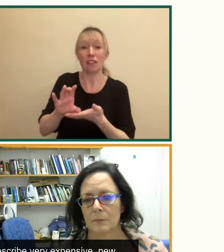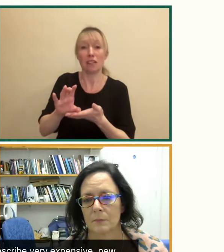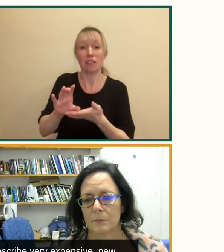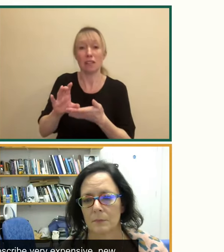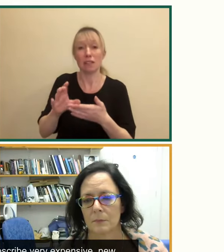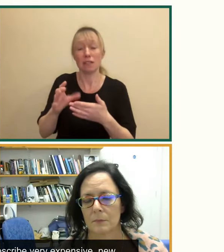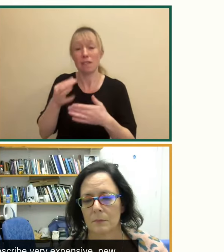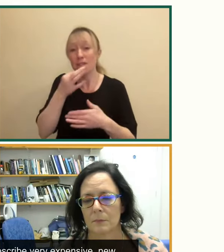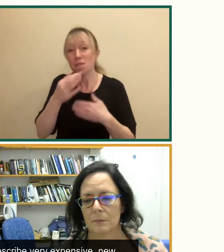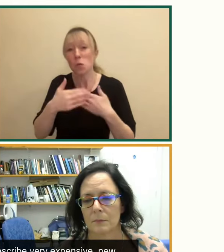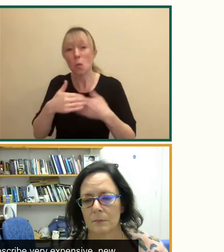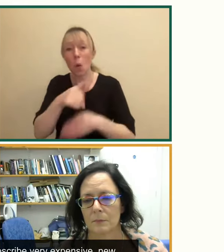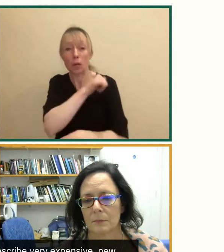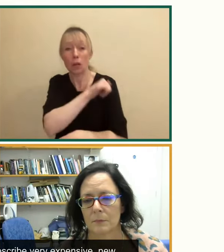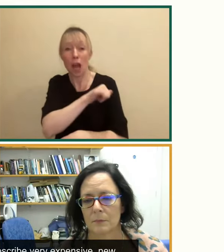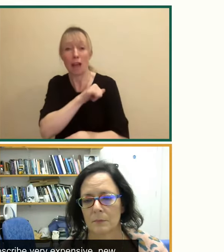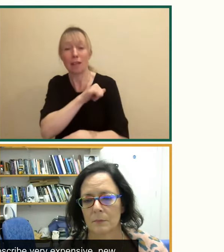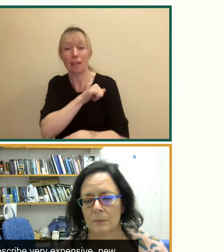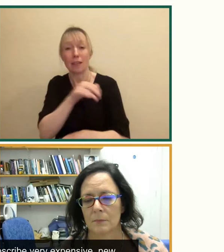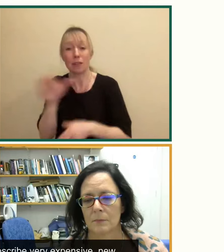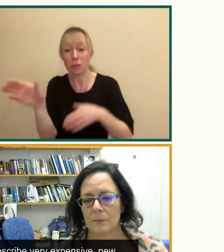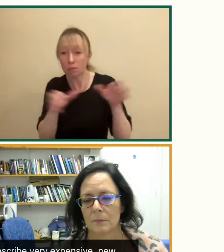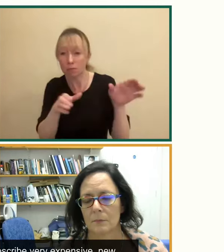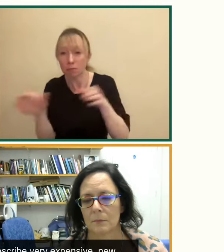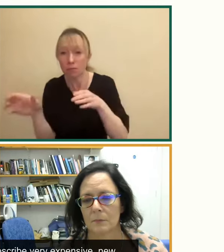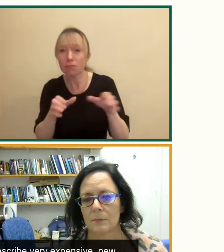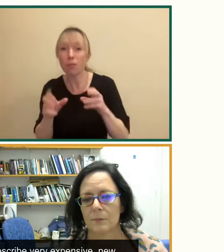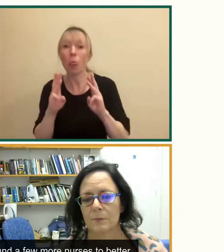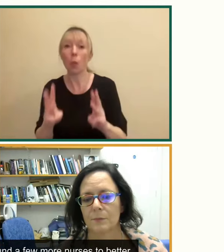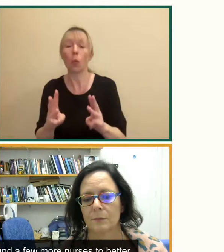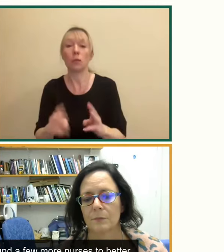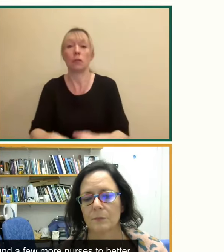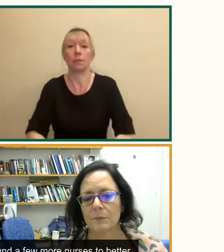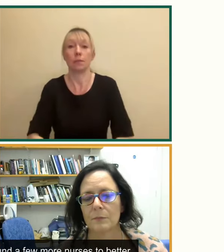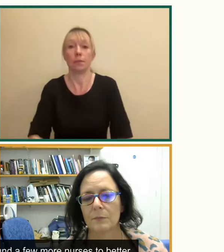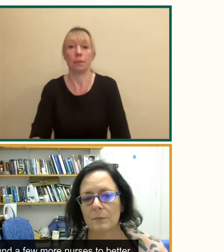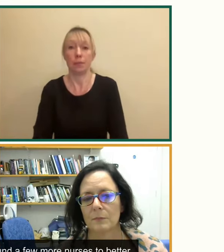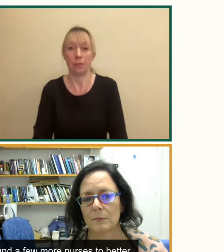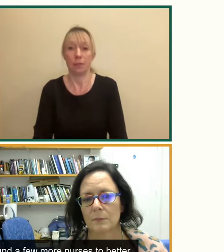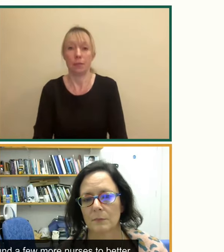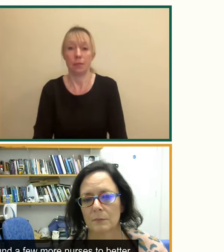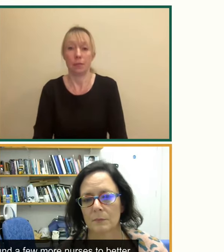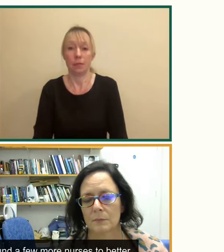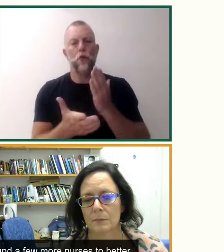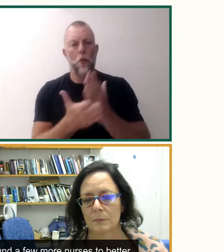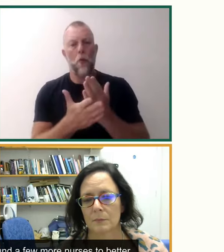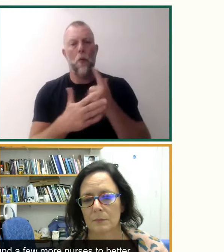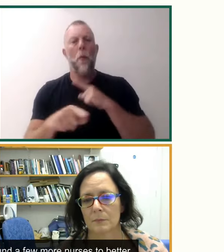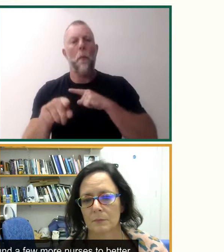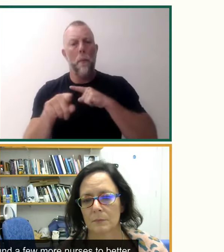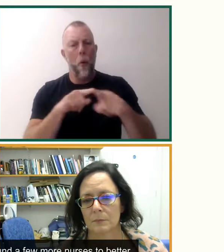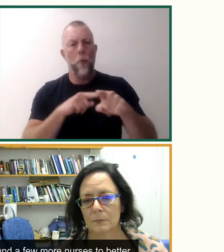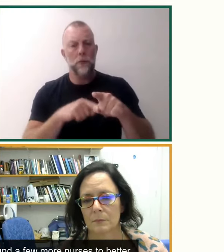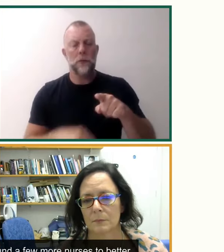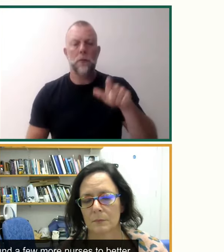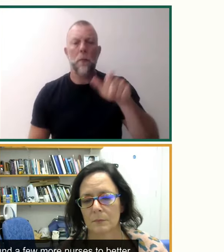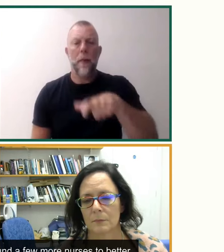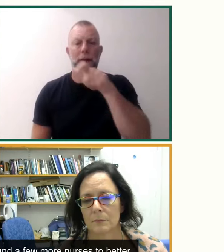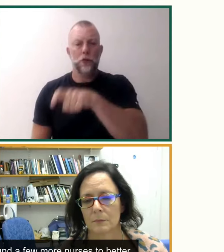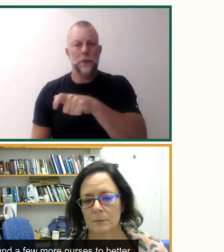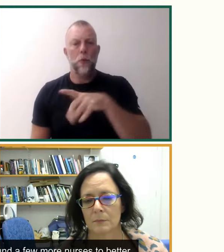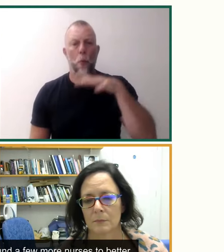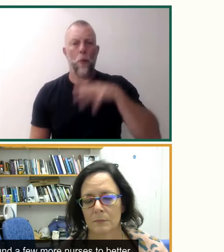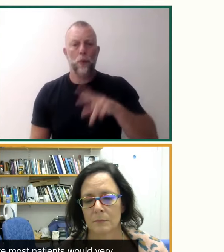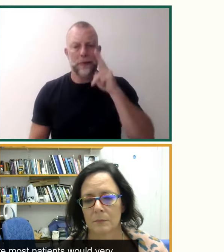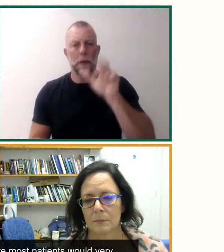nurses to better staff your oncology wards. Mm-hmm. And I'm sure most patients would very much like to see